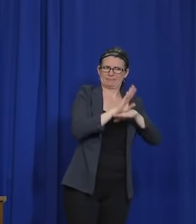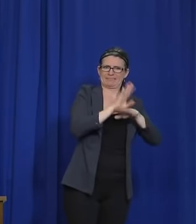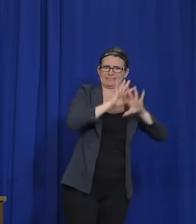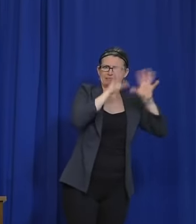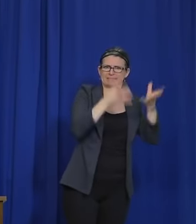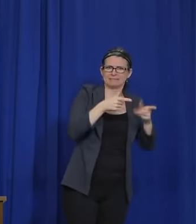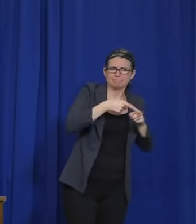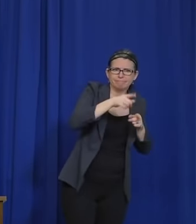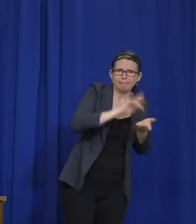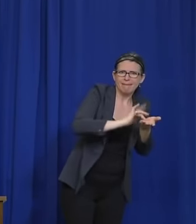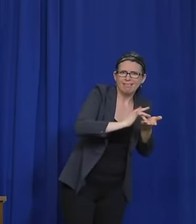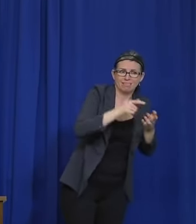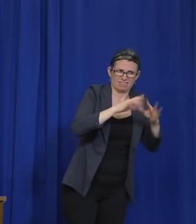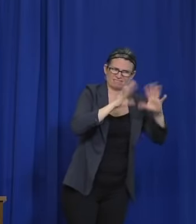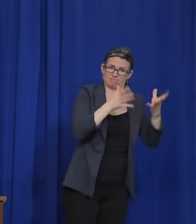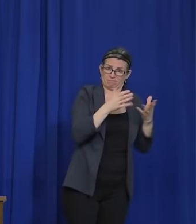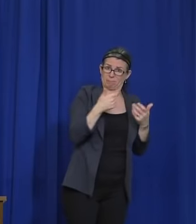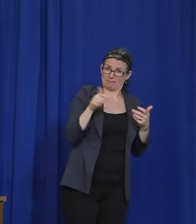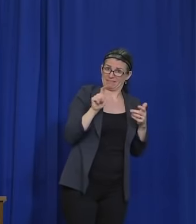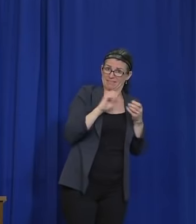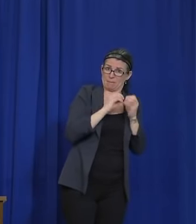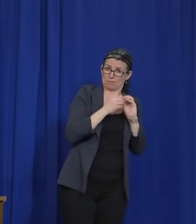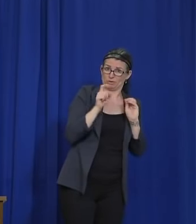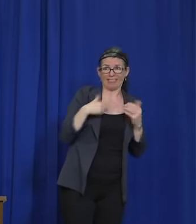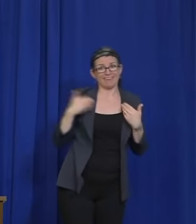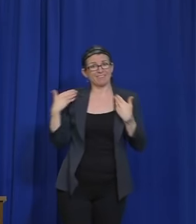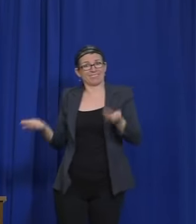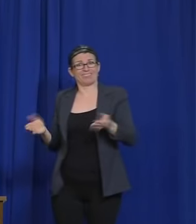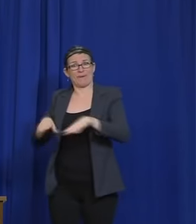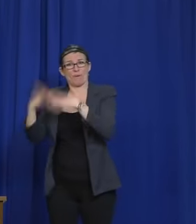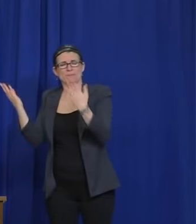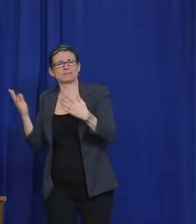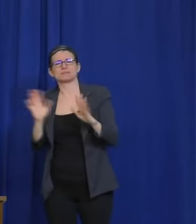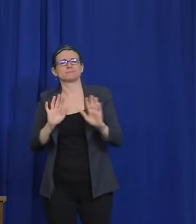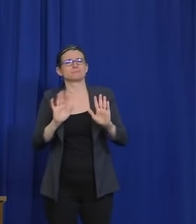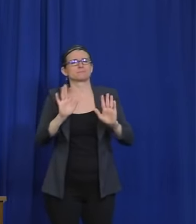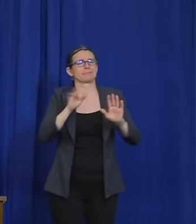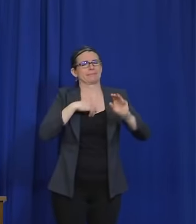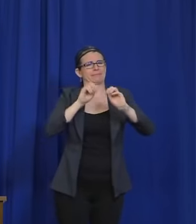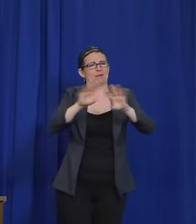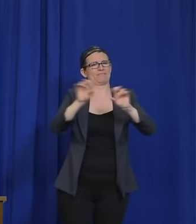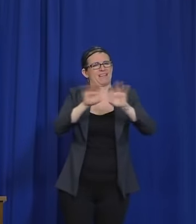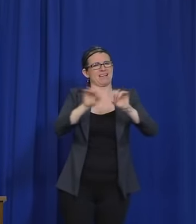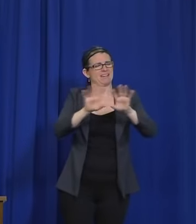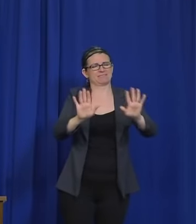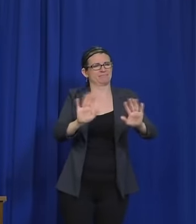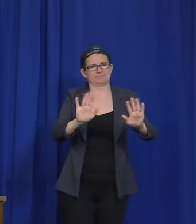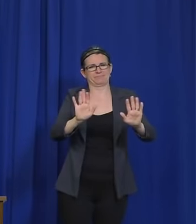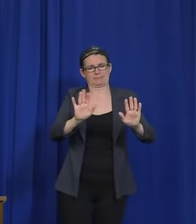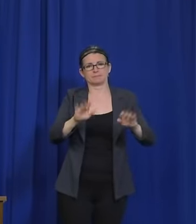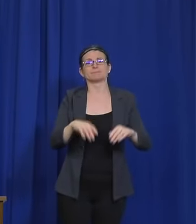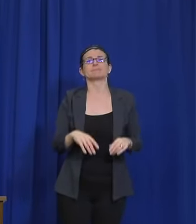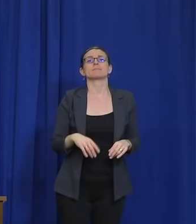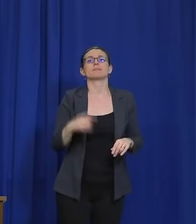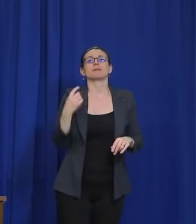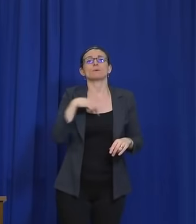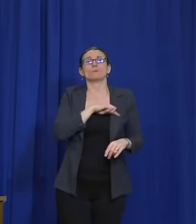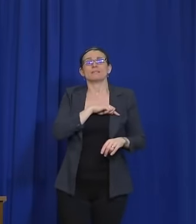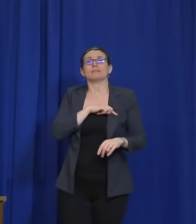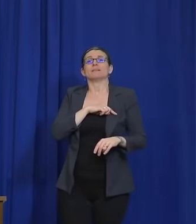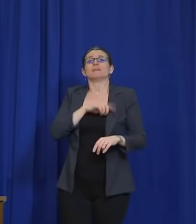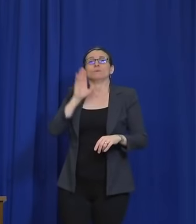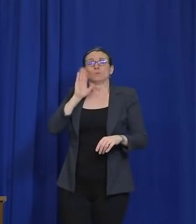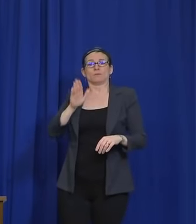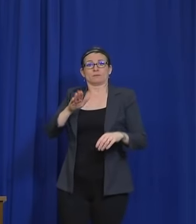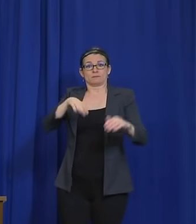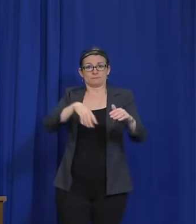if there's an outbreak of three or more, then we're testing more universally in those facilities. That doesn't mean that the virus isn't everywhere else or